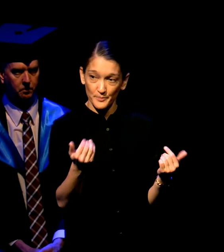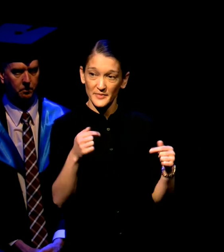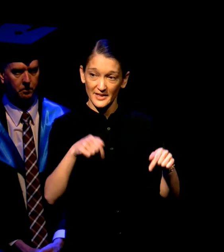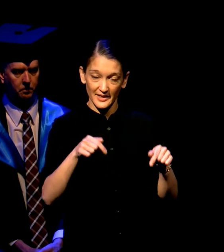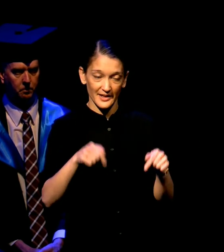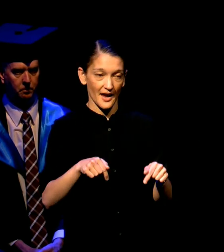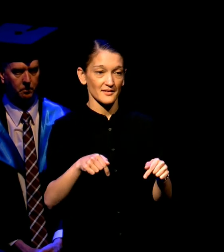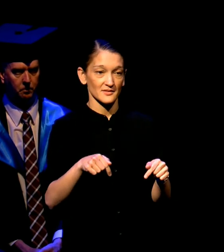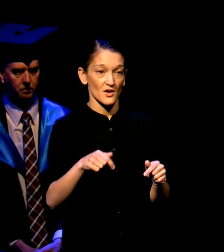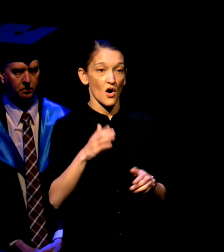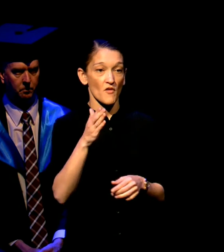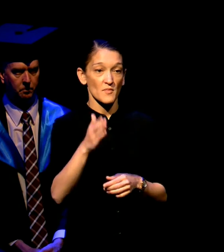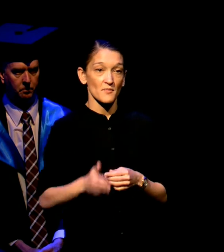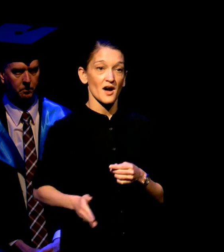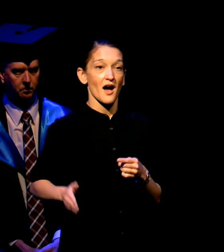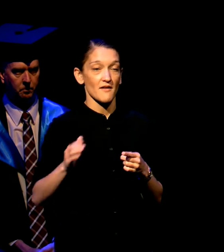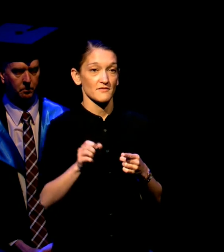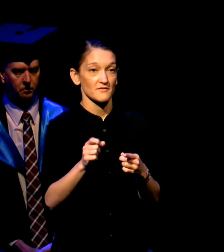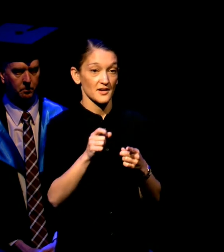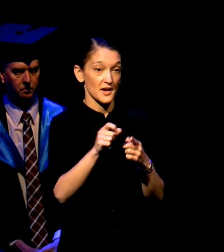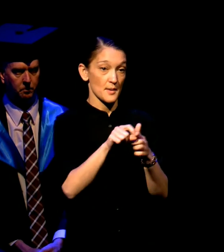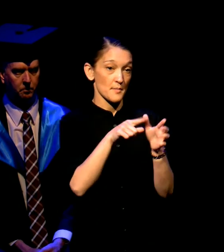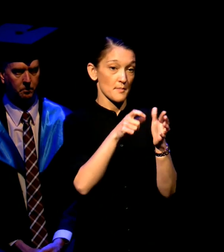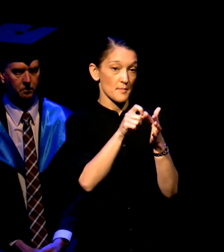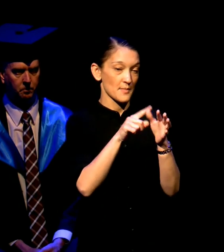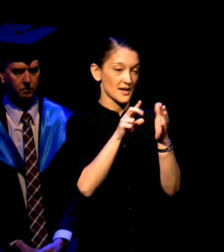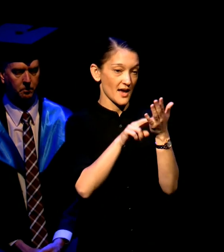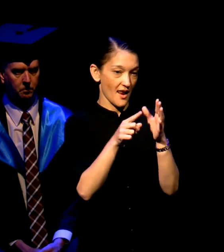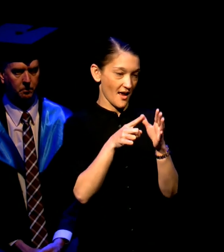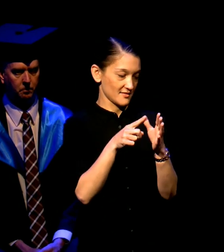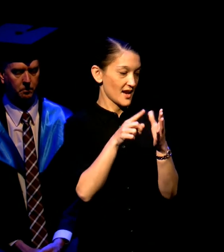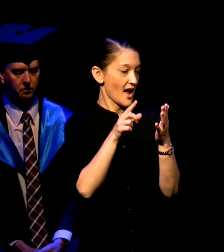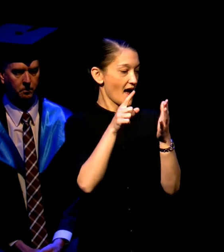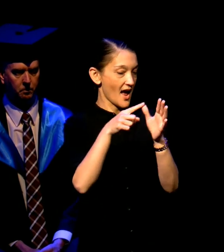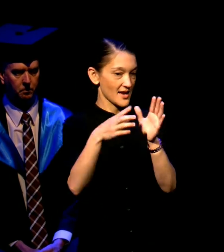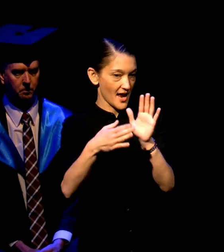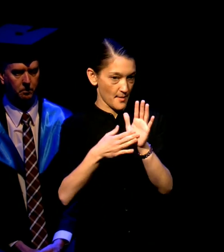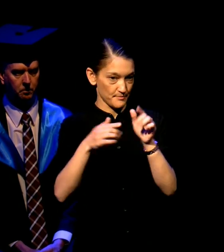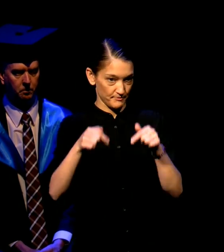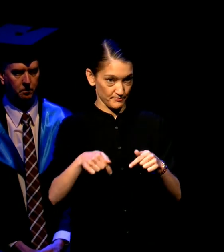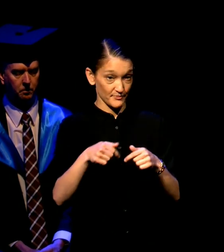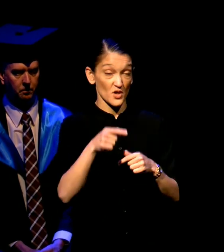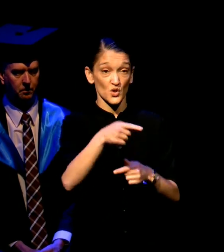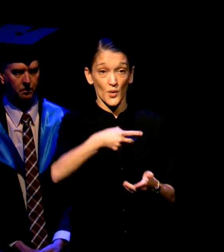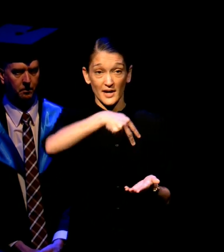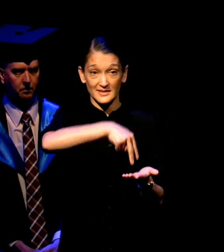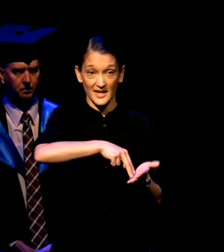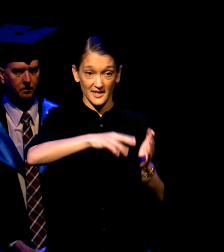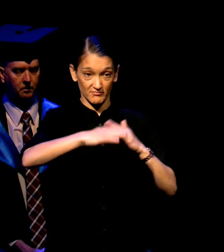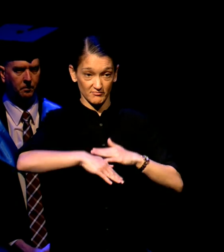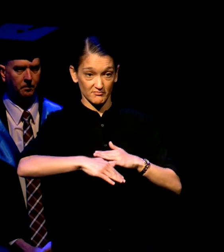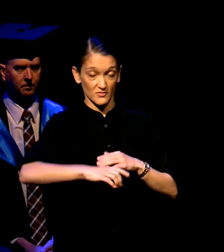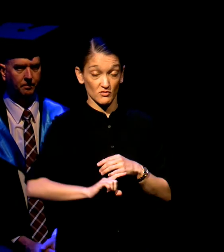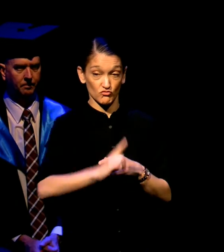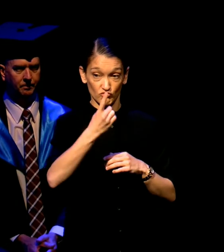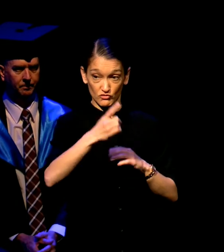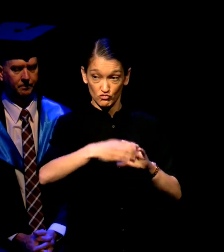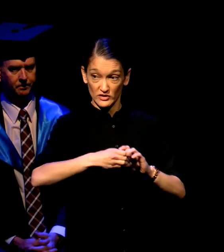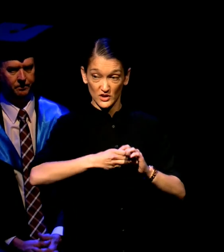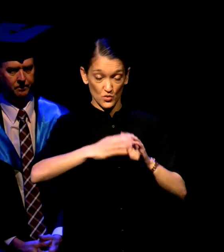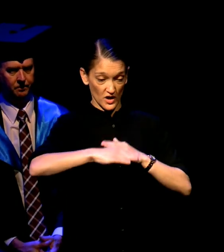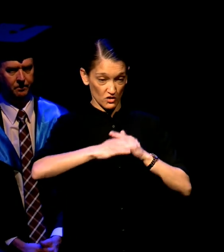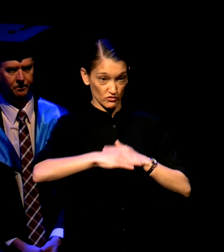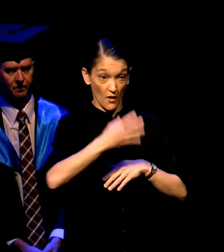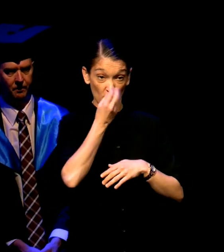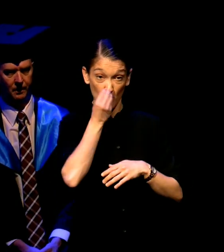welcome you here today on behalf of Papanata Caroline Briggs AM. You are standing on the traditional country of the Bunurong people, who are one of the